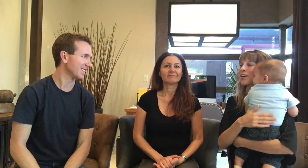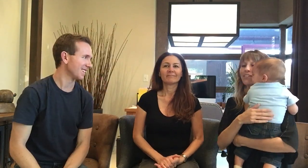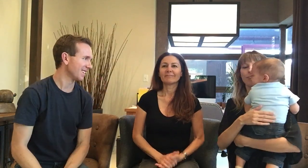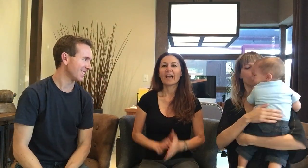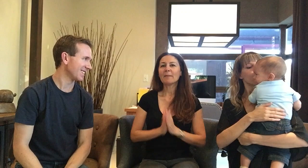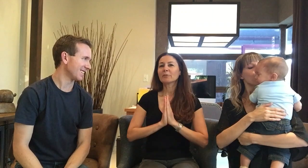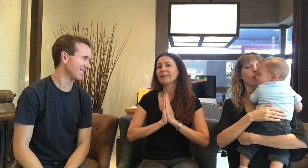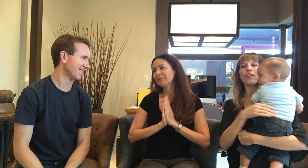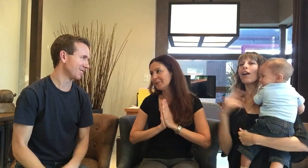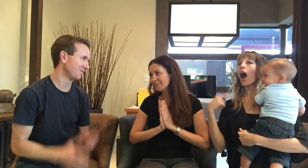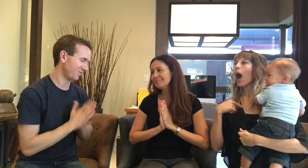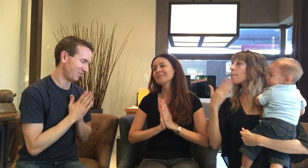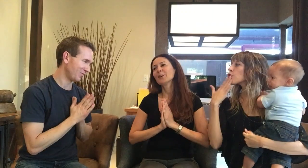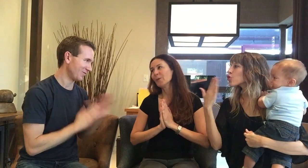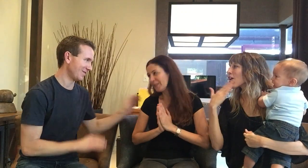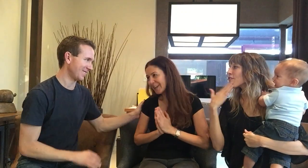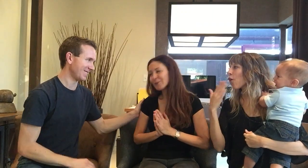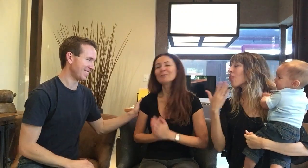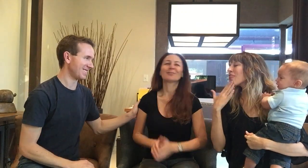everyone. I'm grateful. So thank you so